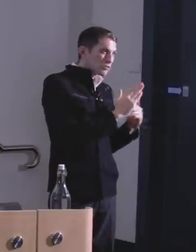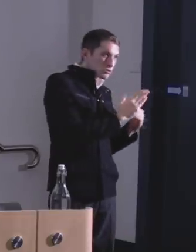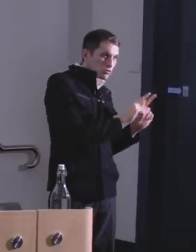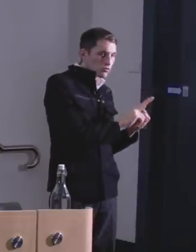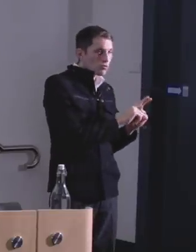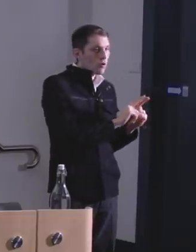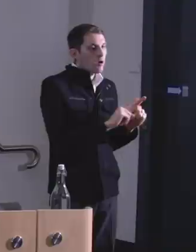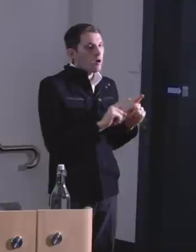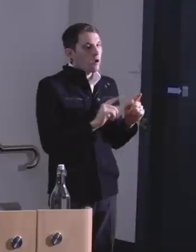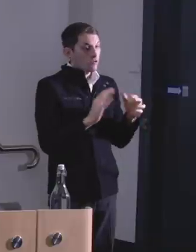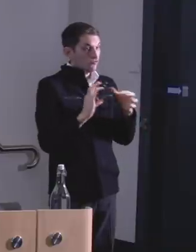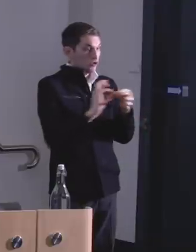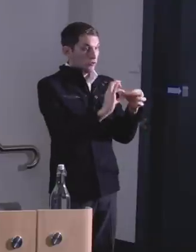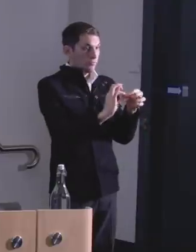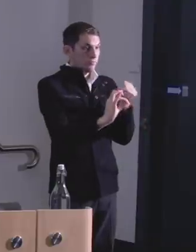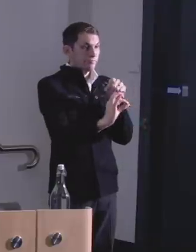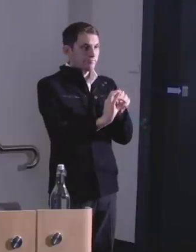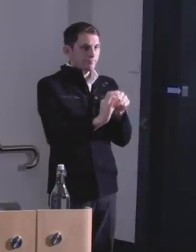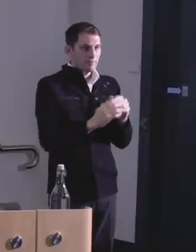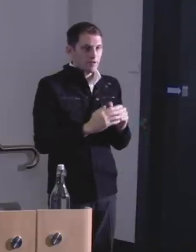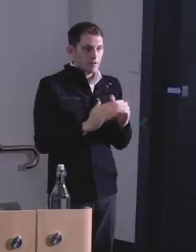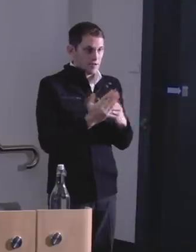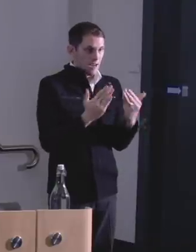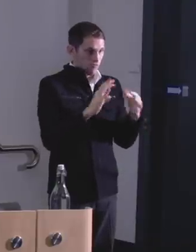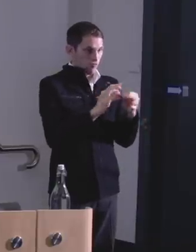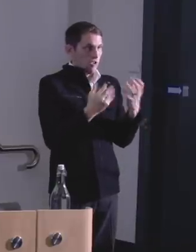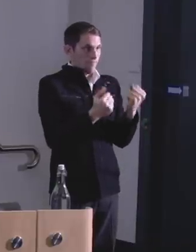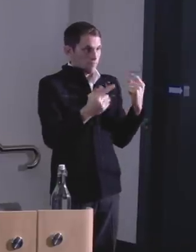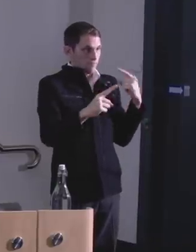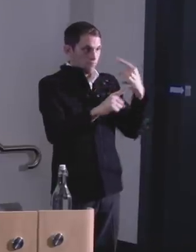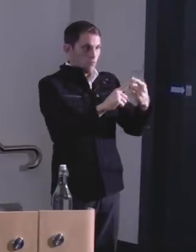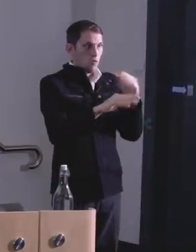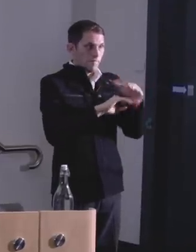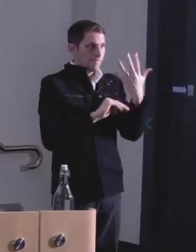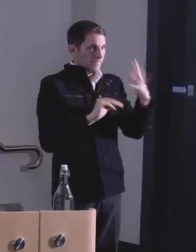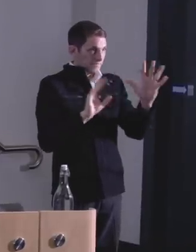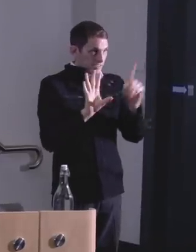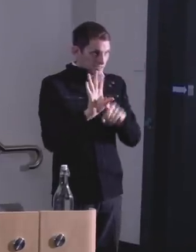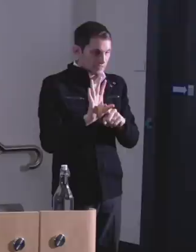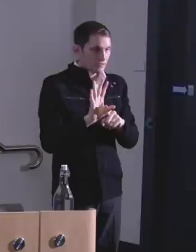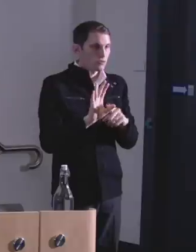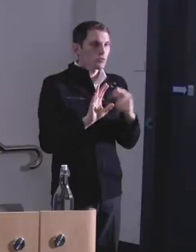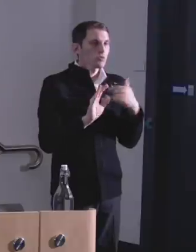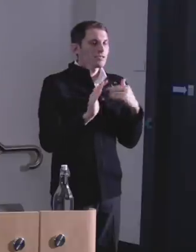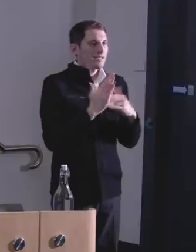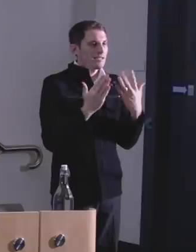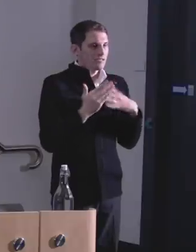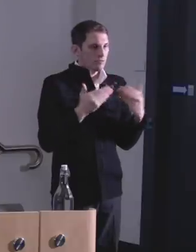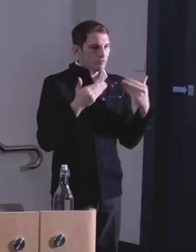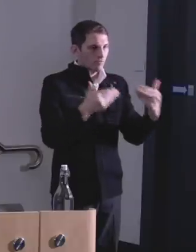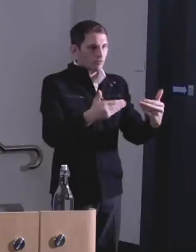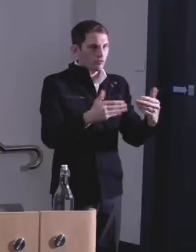that it's been more than 50 years. We need to be moving on to a new